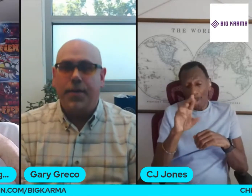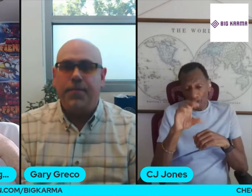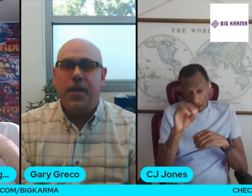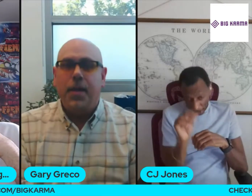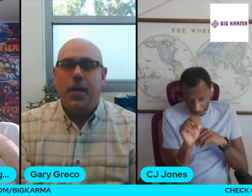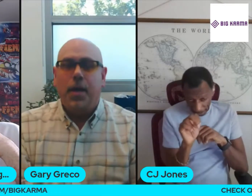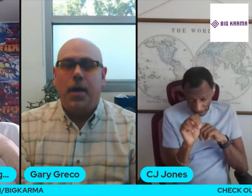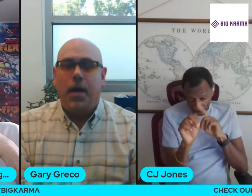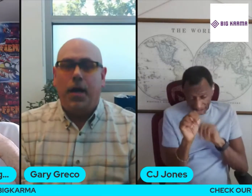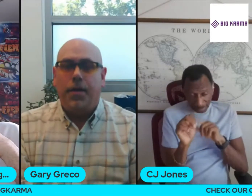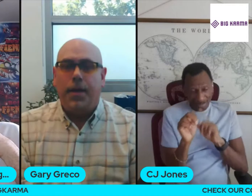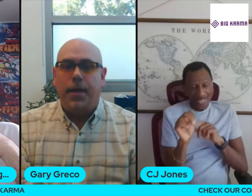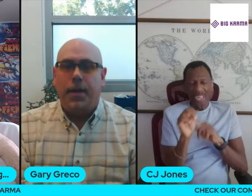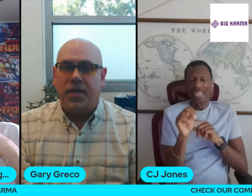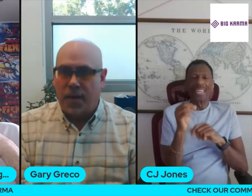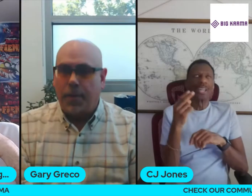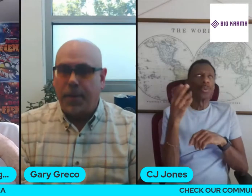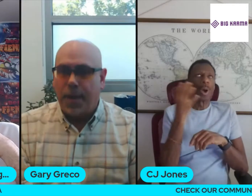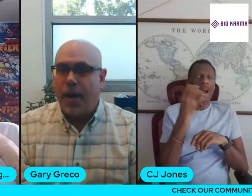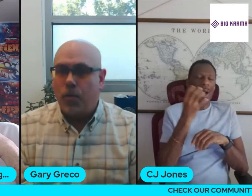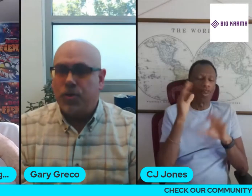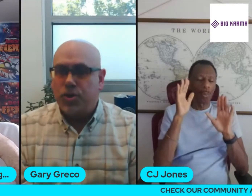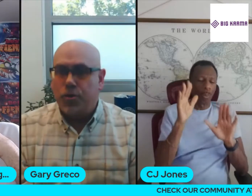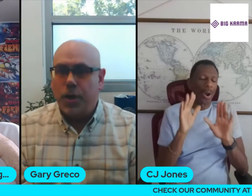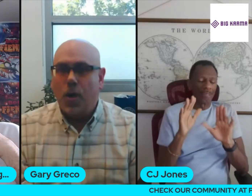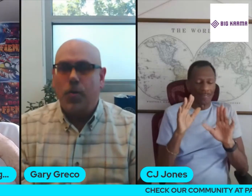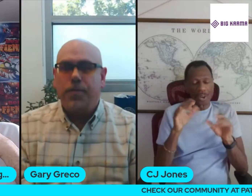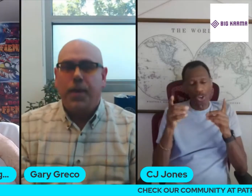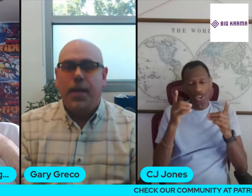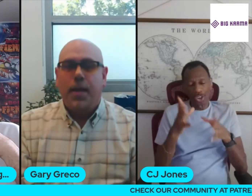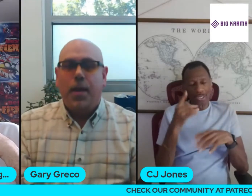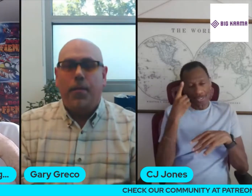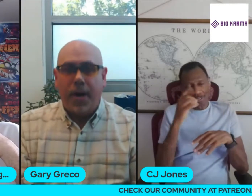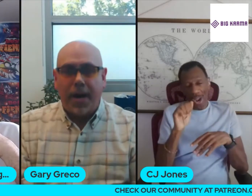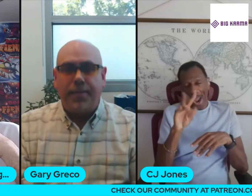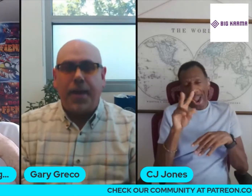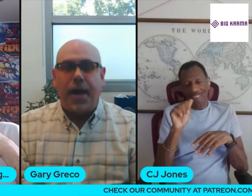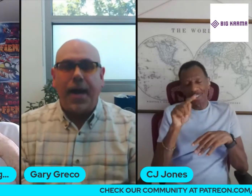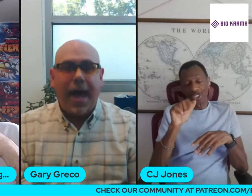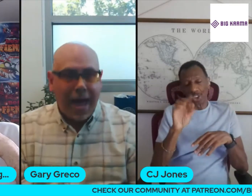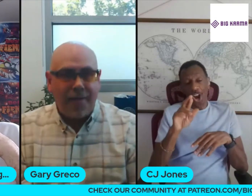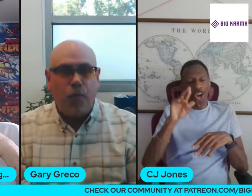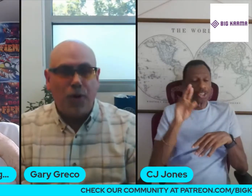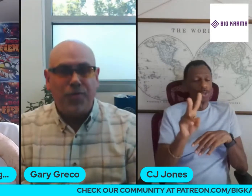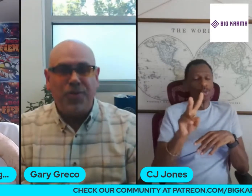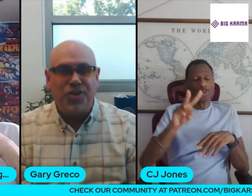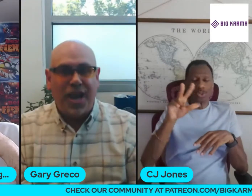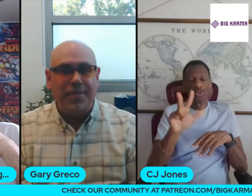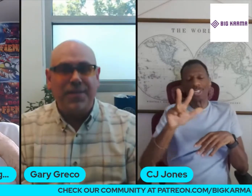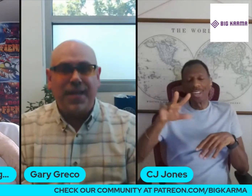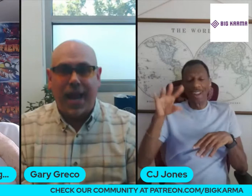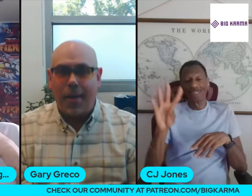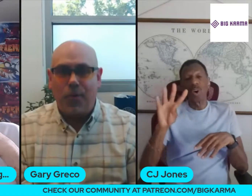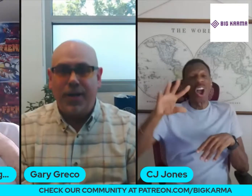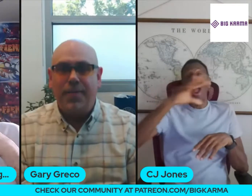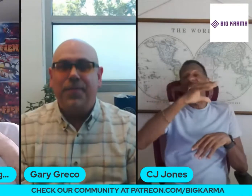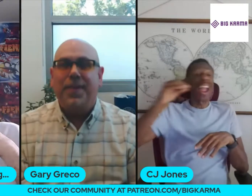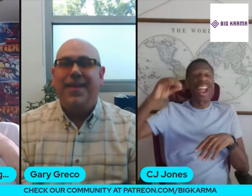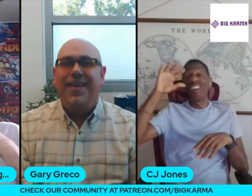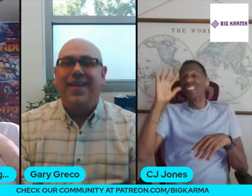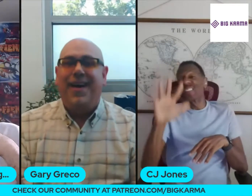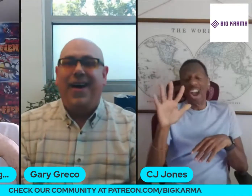I've done in developing my own studio. But I have worked with James